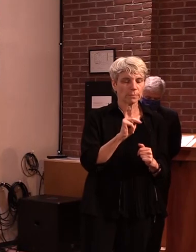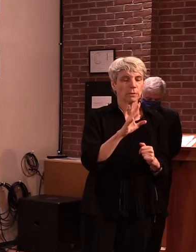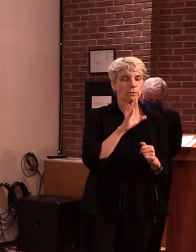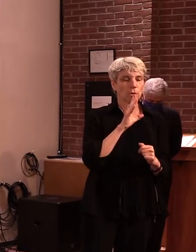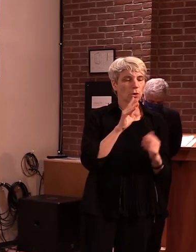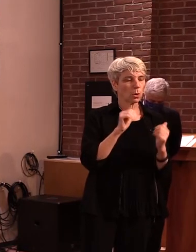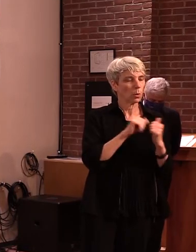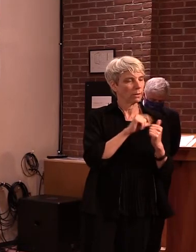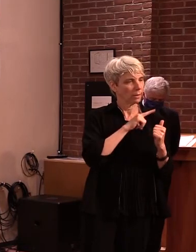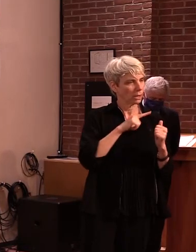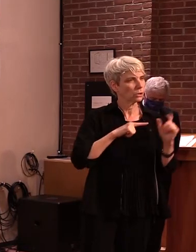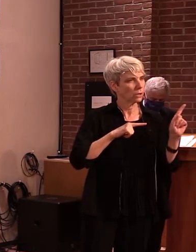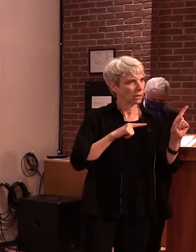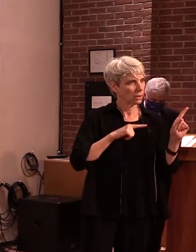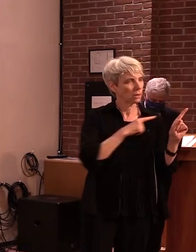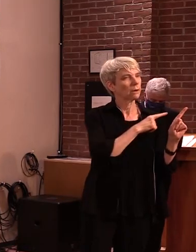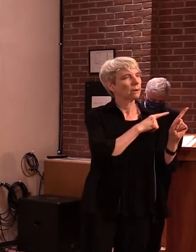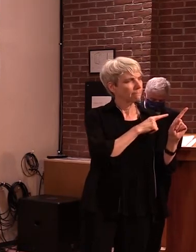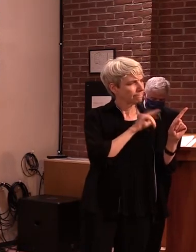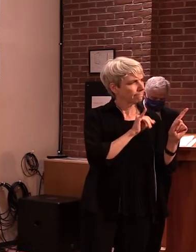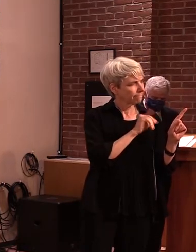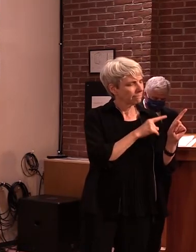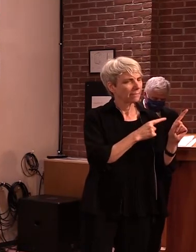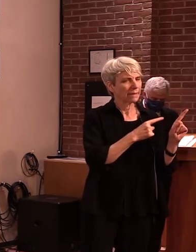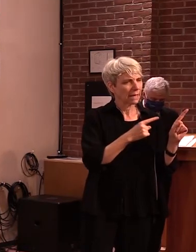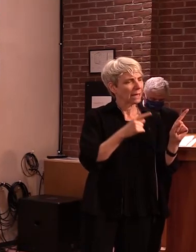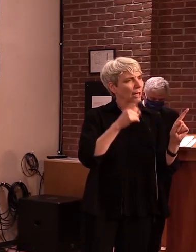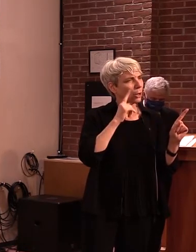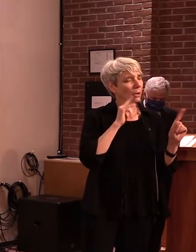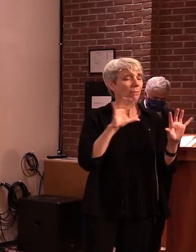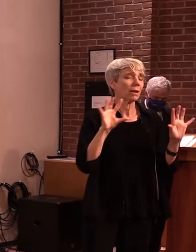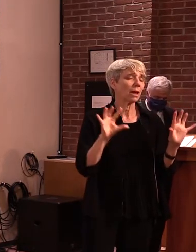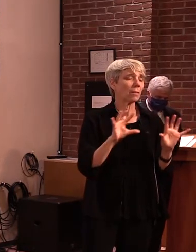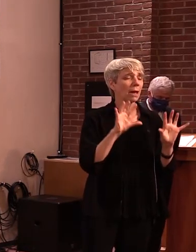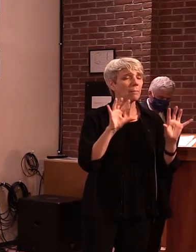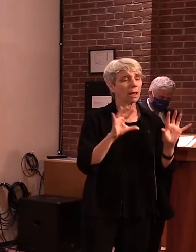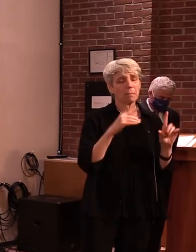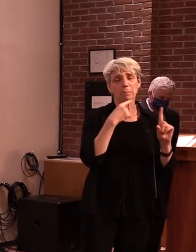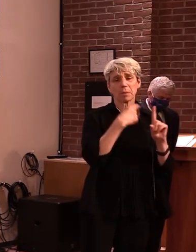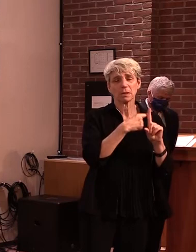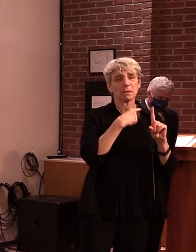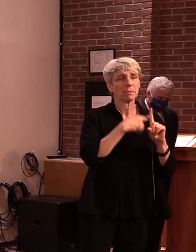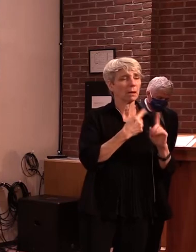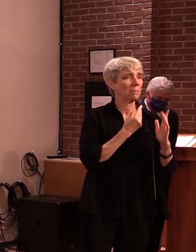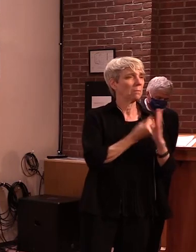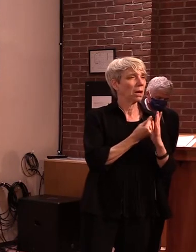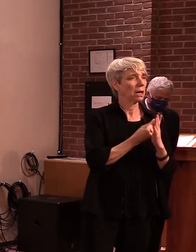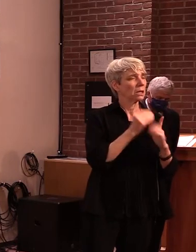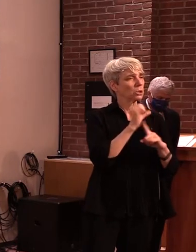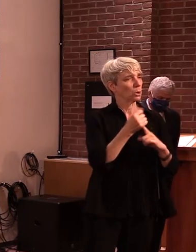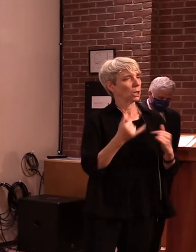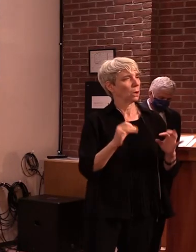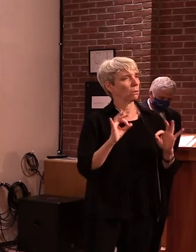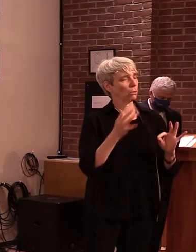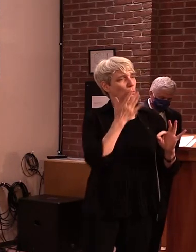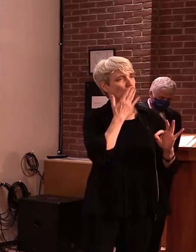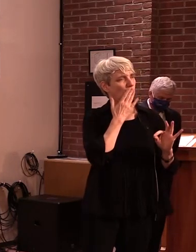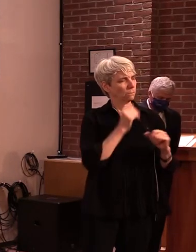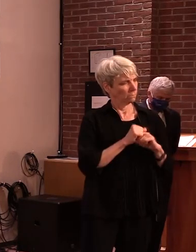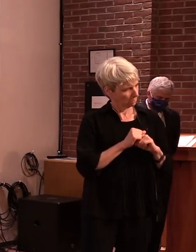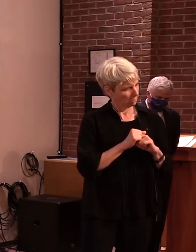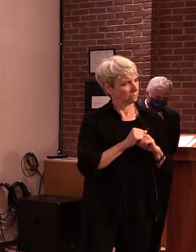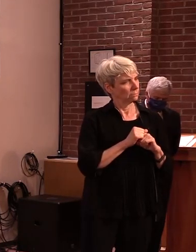and the way it was reported was a fairly rosy picture on the revenue scene, with the caveat that that could have been